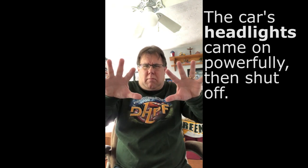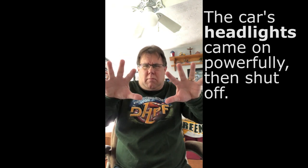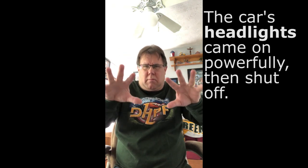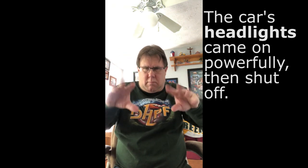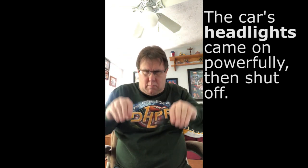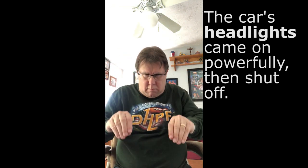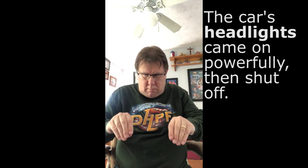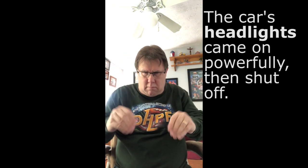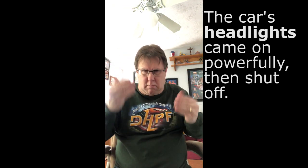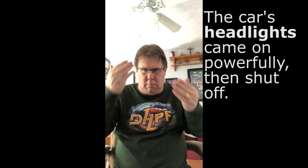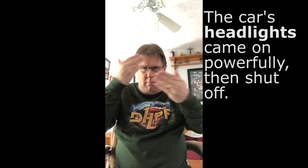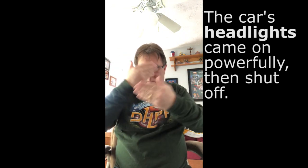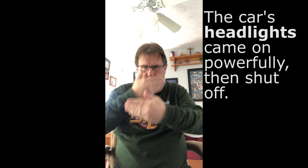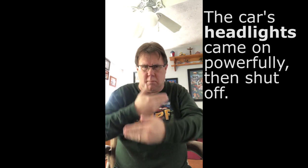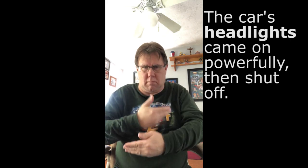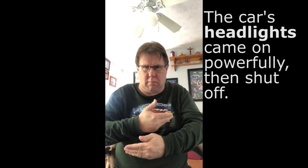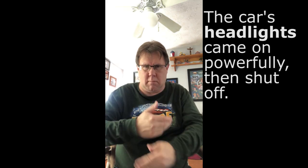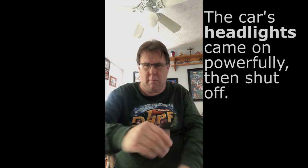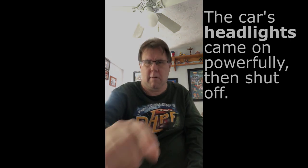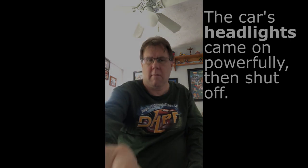headlights and then turns them off